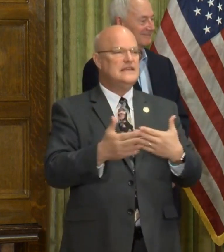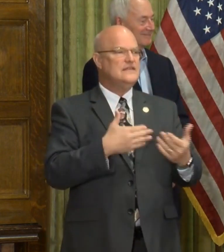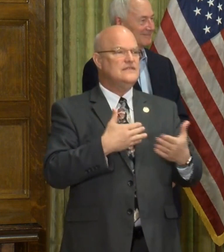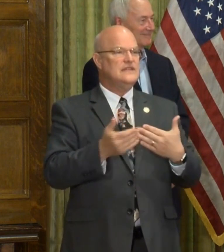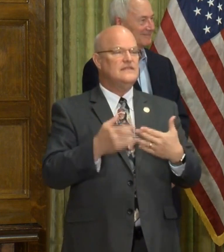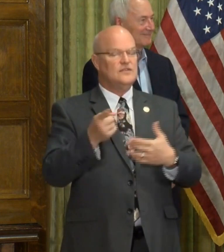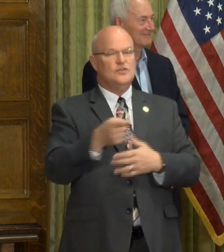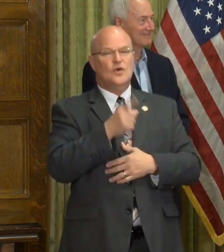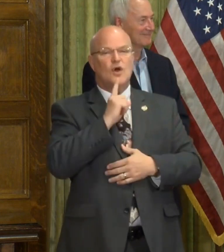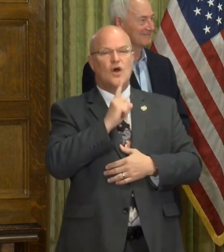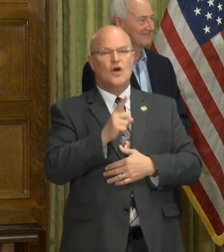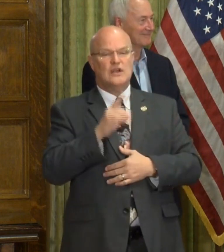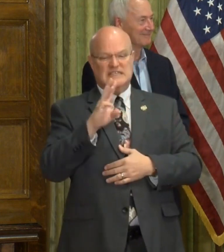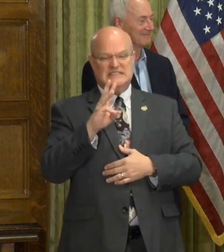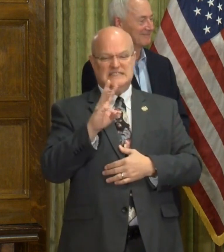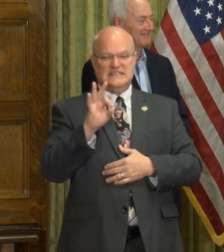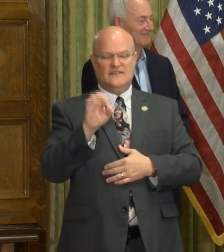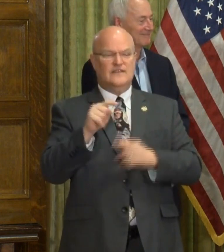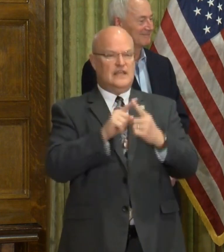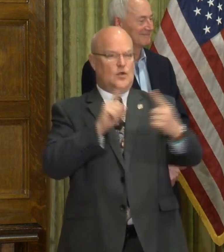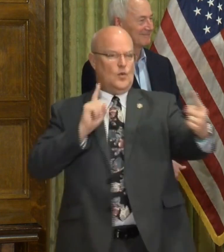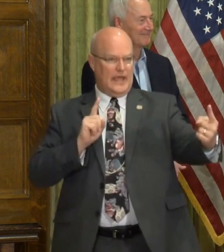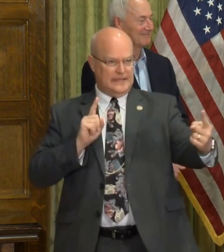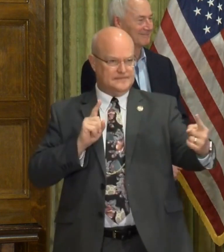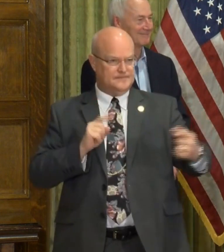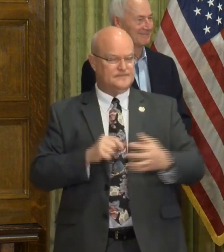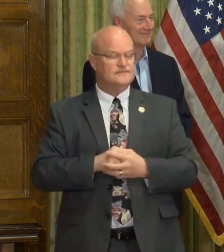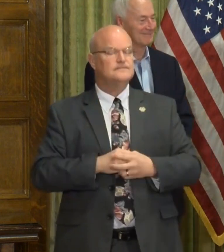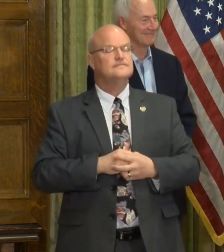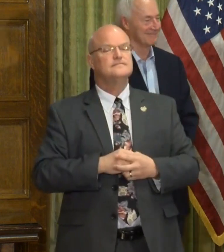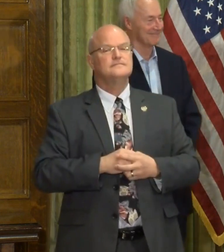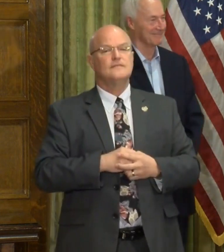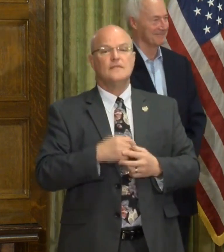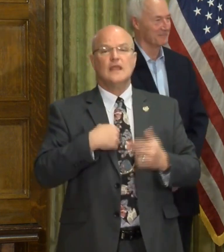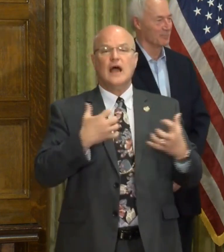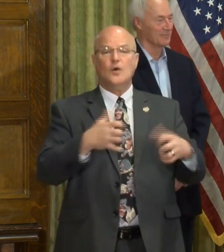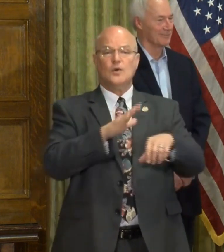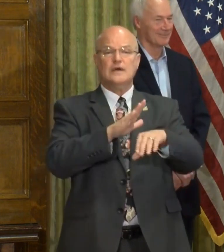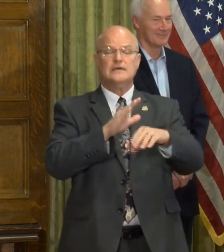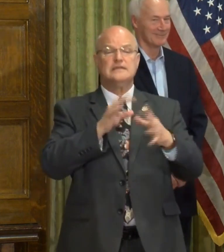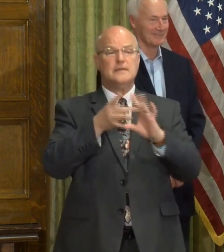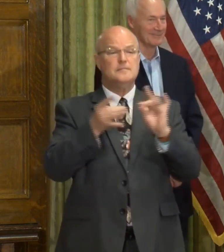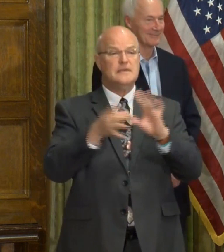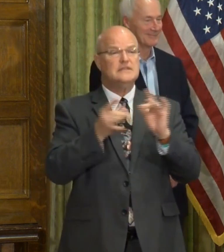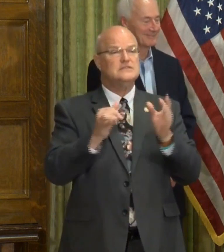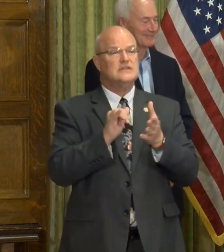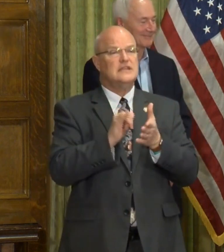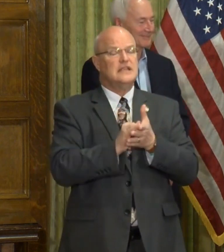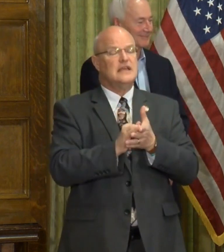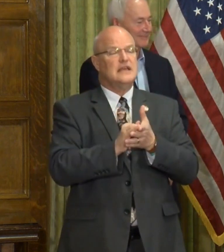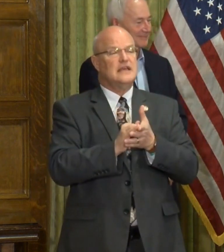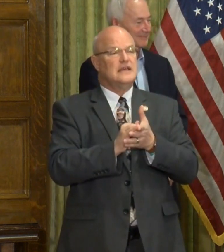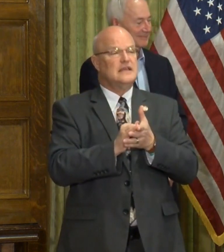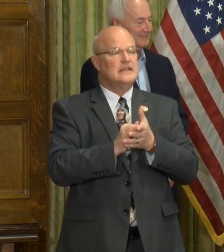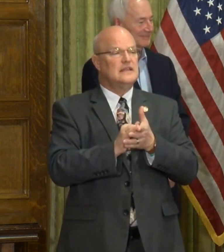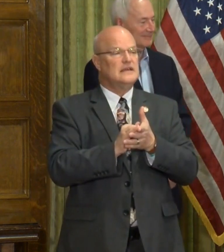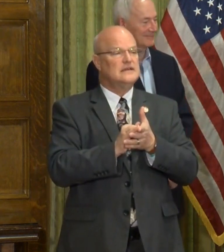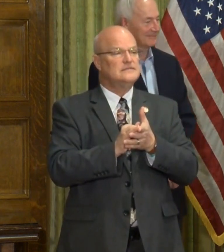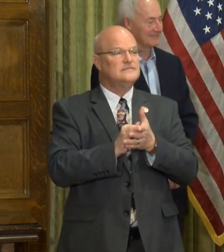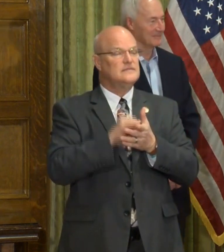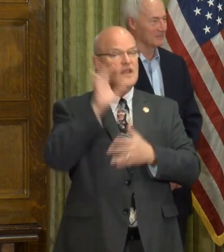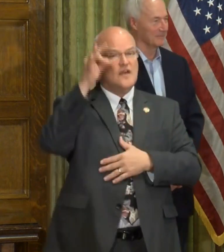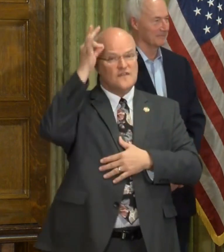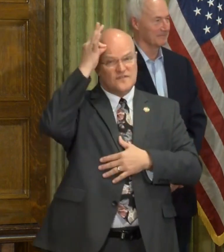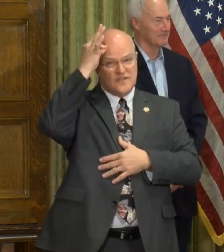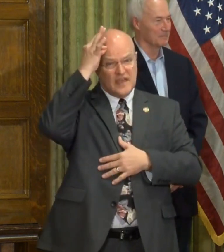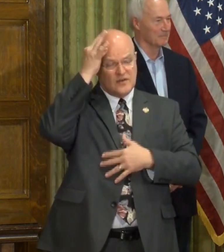if you are 6 feet away. And finally, I wanted to mention that that